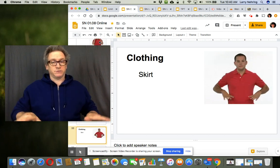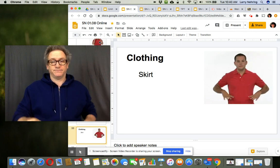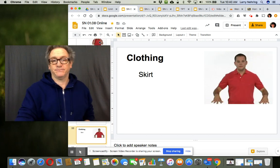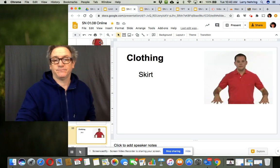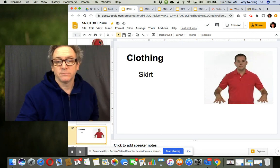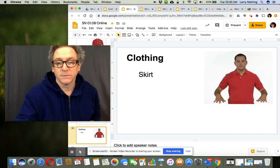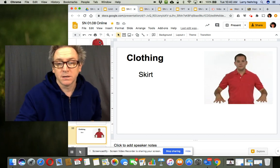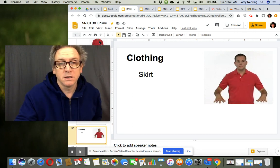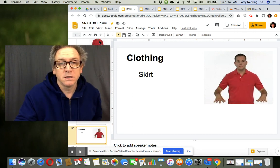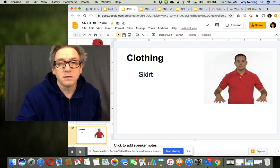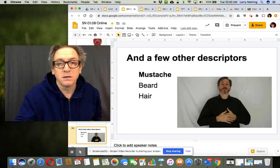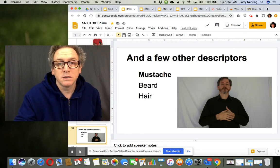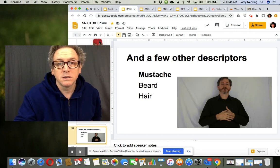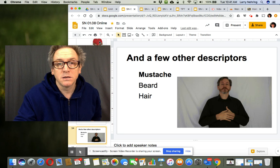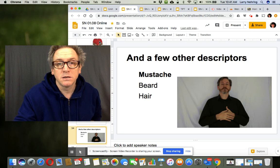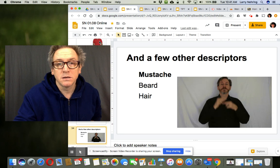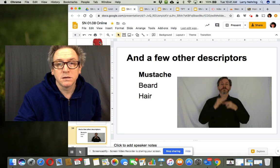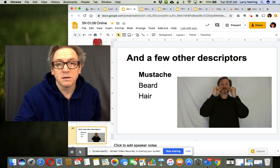Skirt.